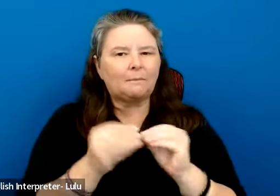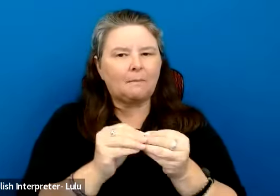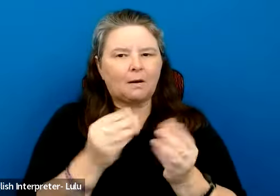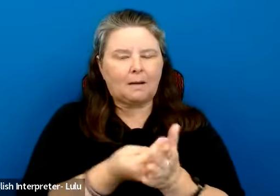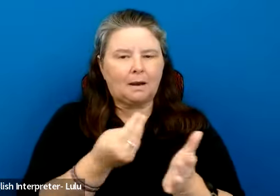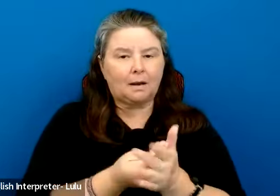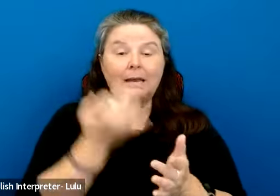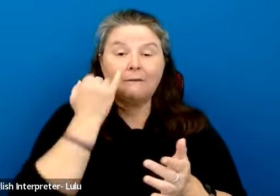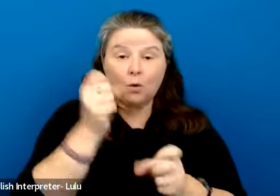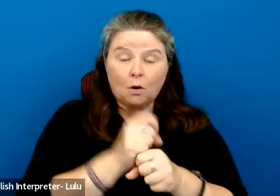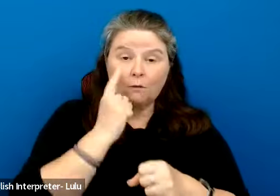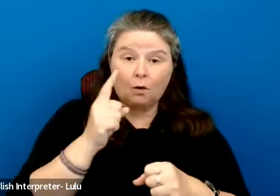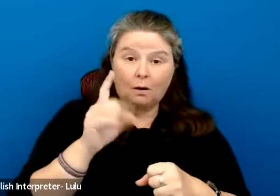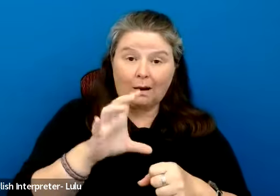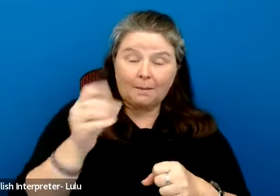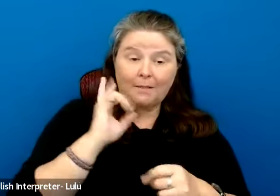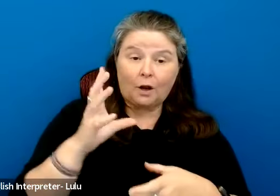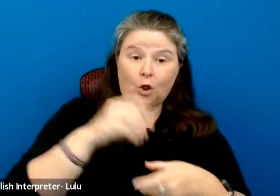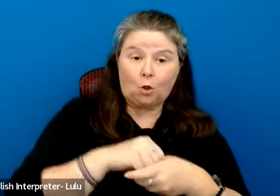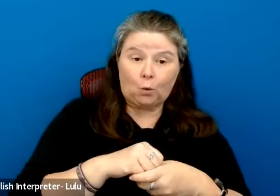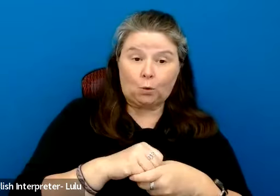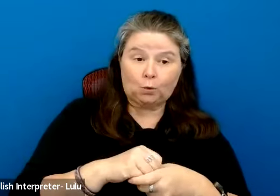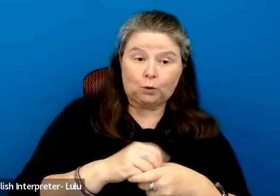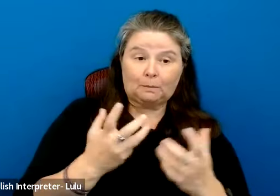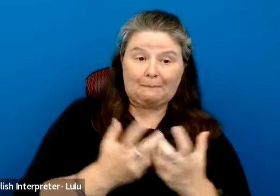employer matching, on the right here are some